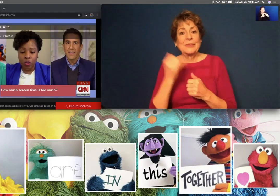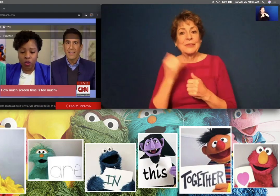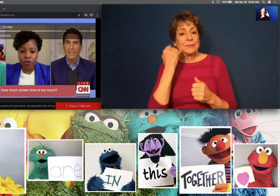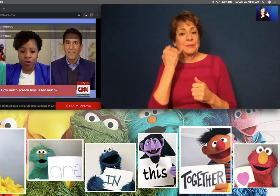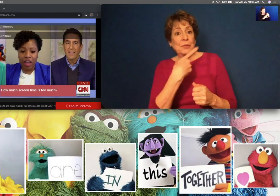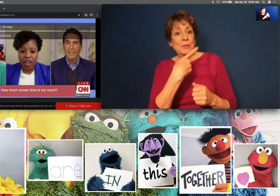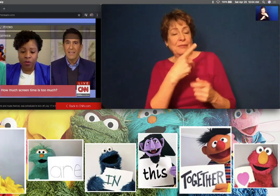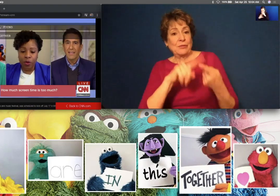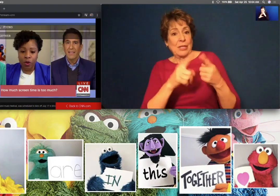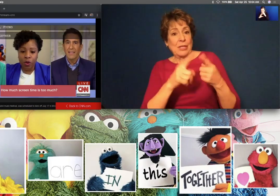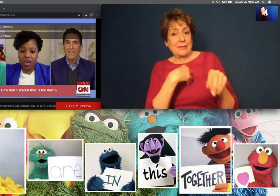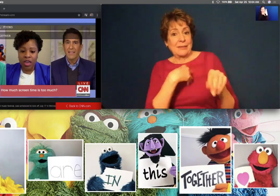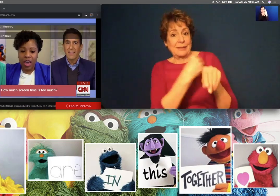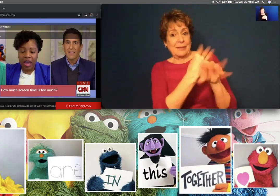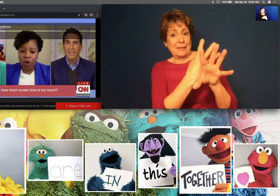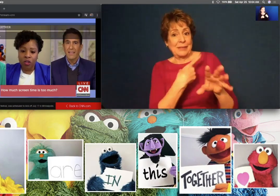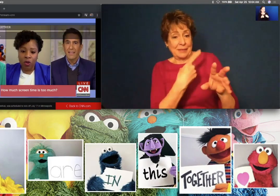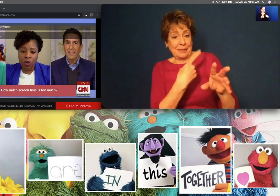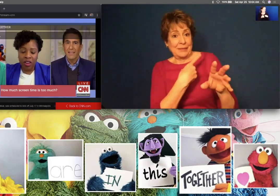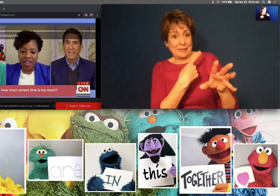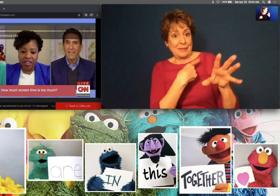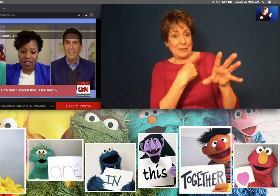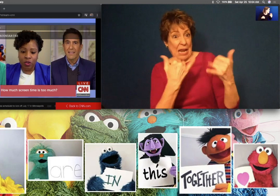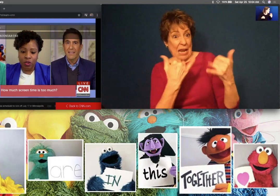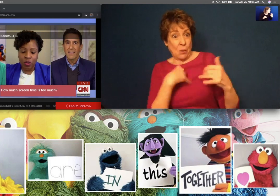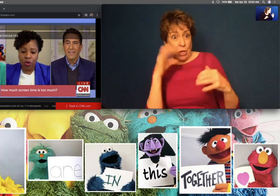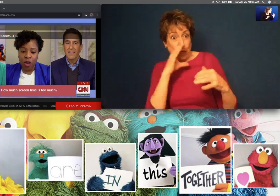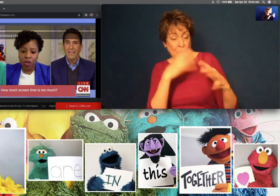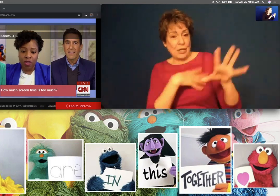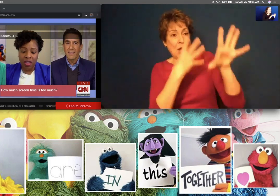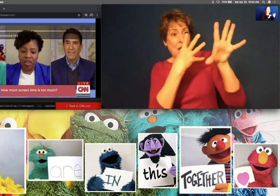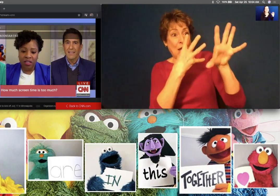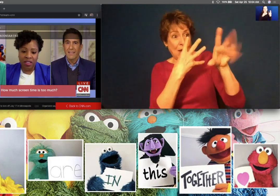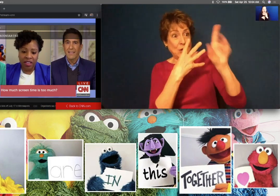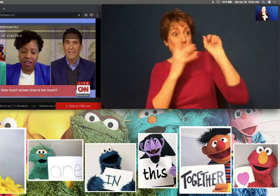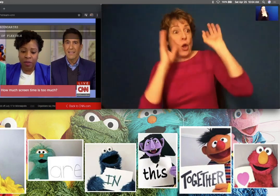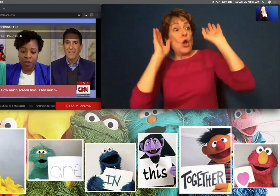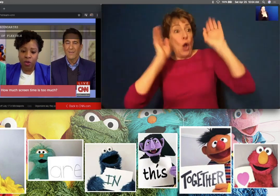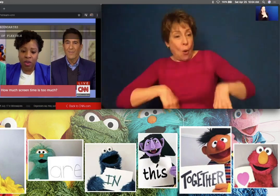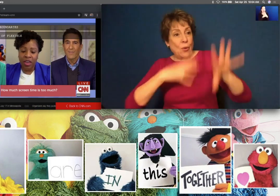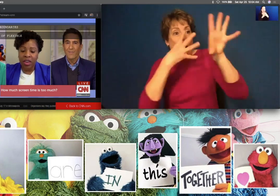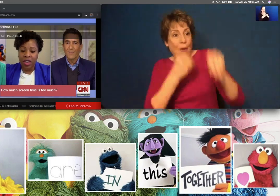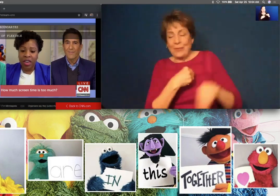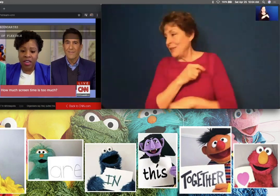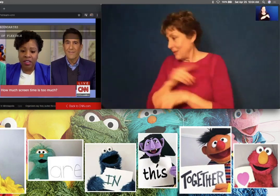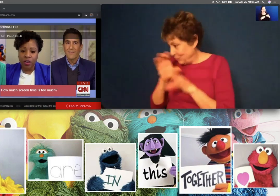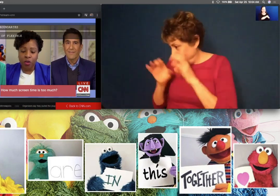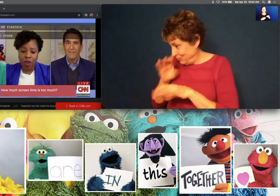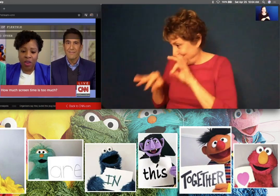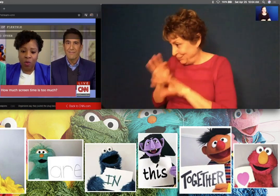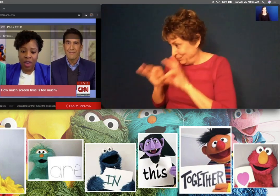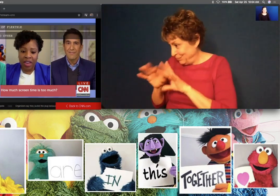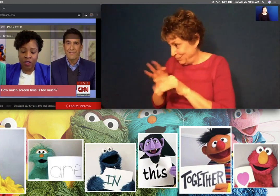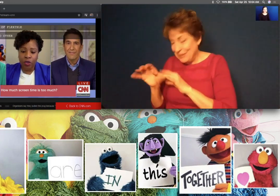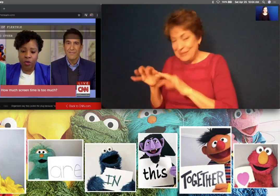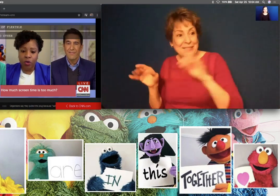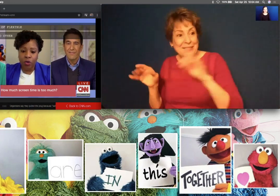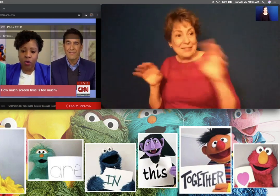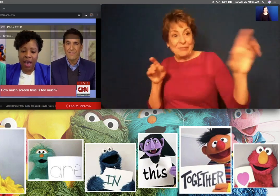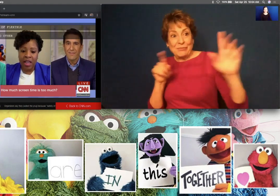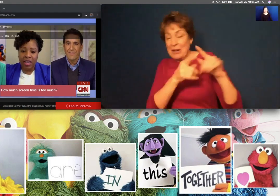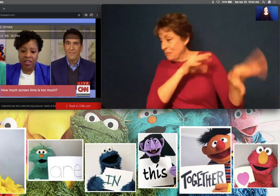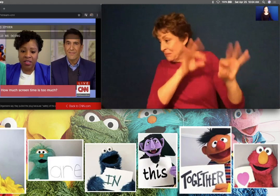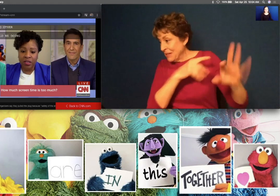the boundaries and making them sort of flexible and also connected to other things that they could be